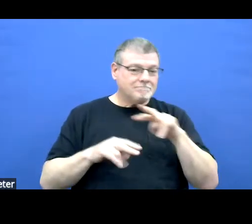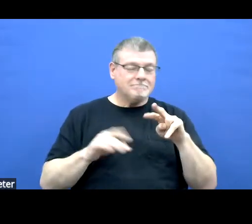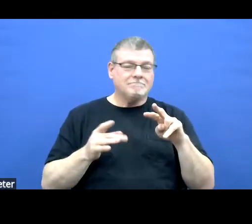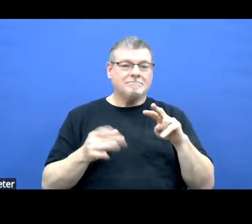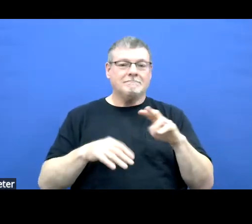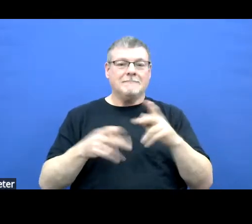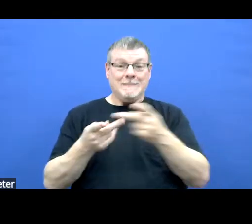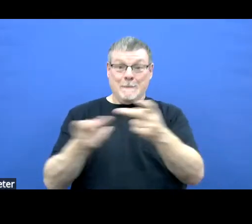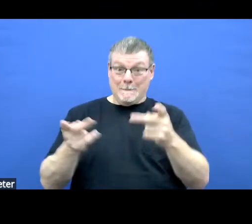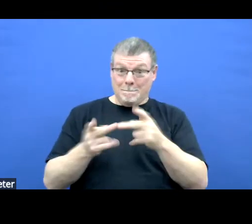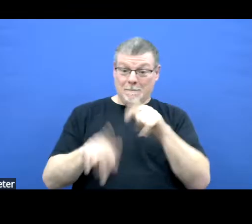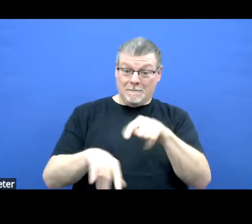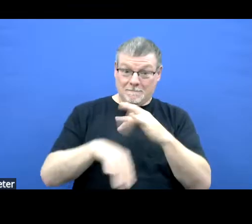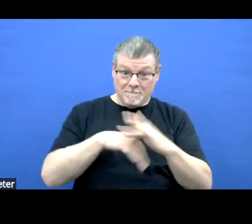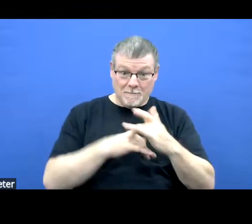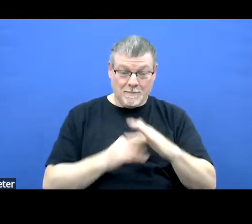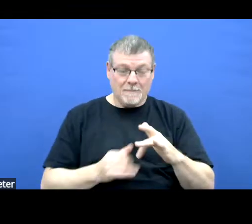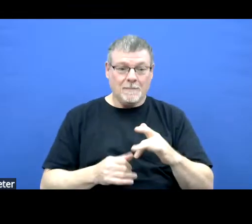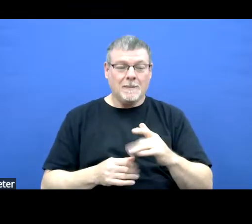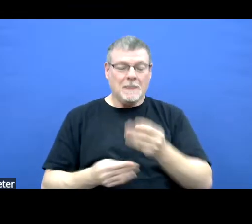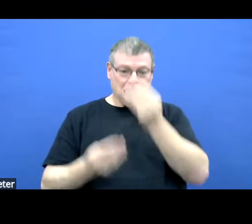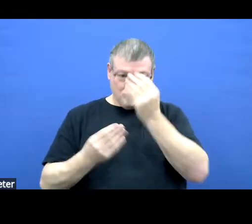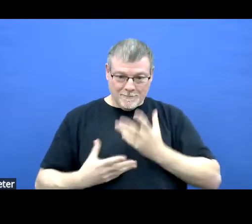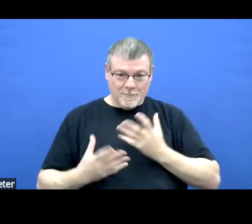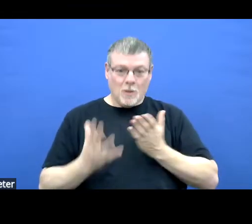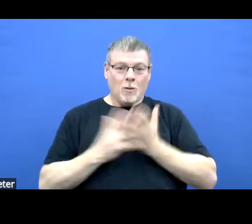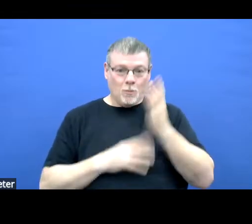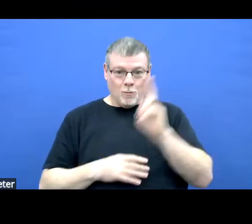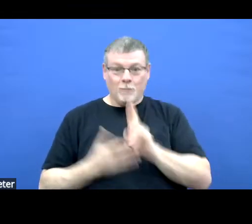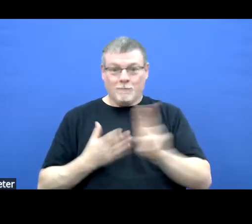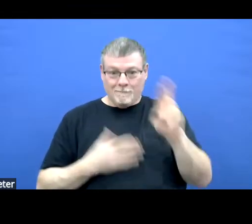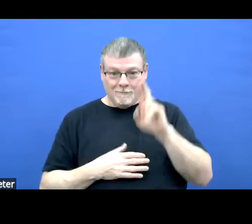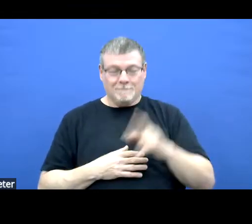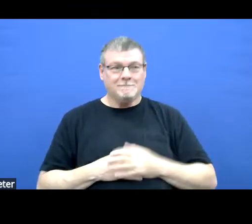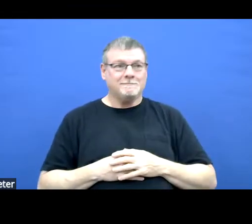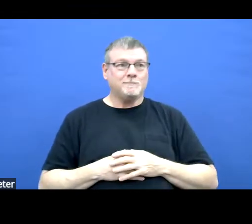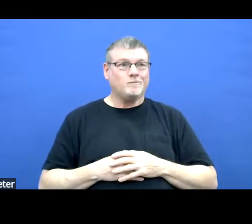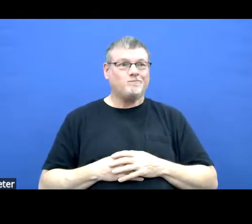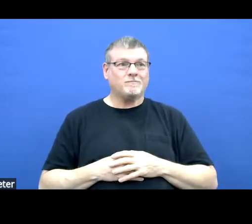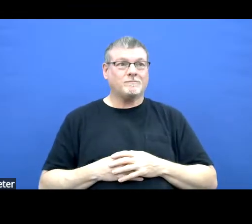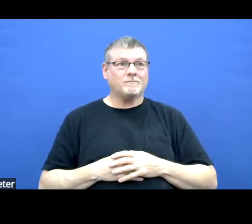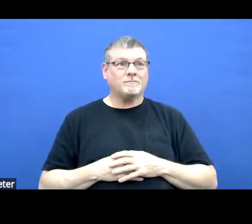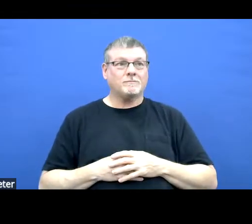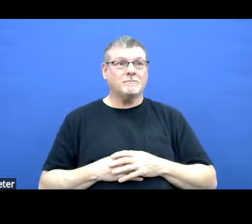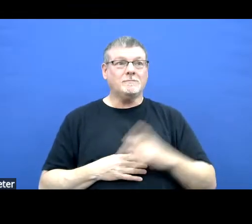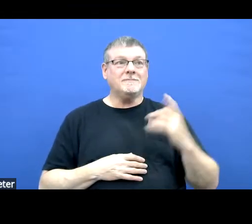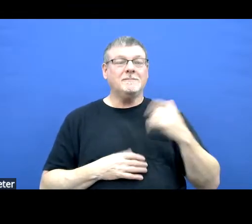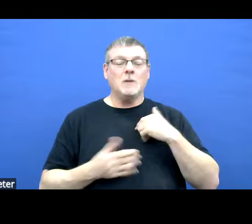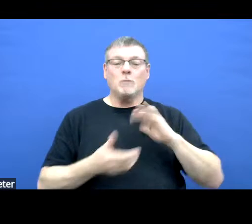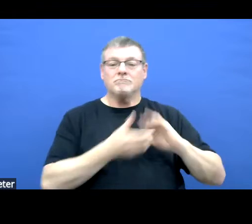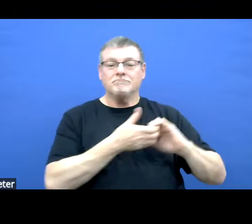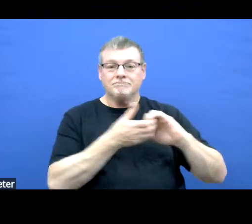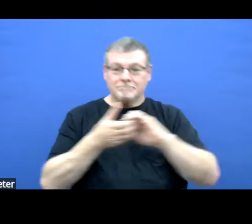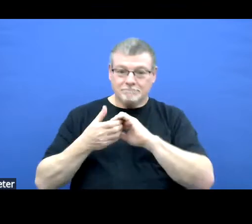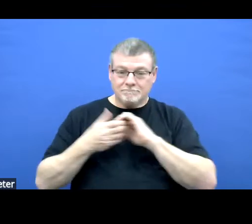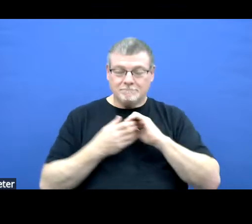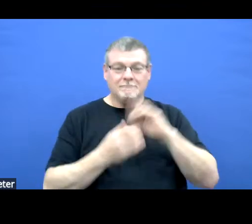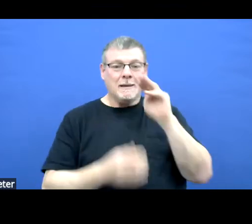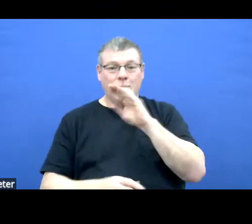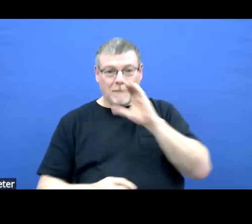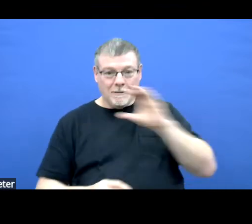space that's been made available to the University of Rochester. We have been in collaboration with Mayor